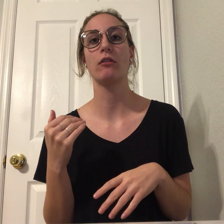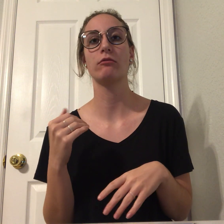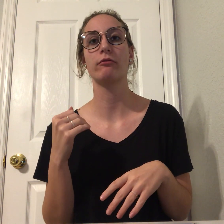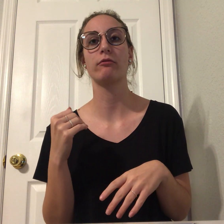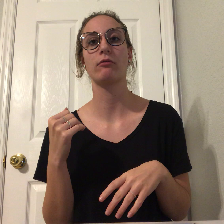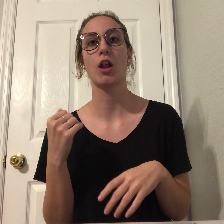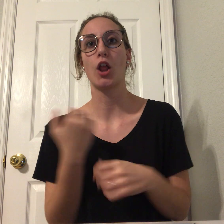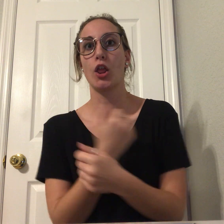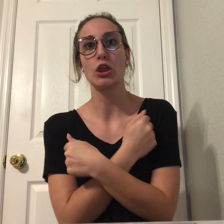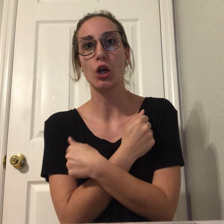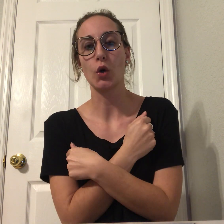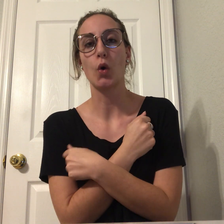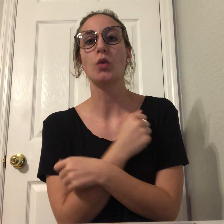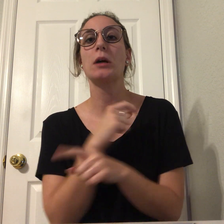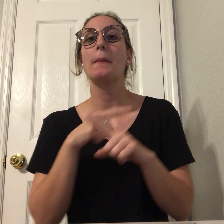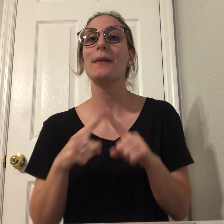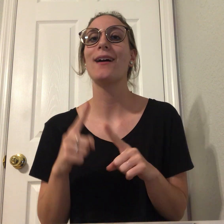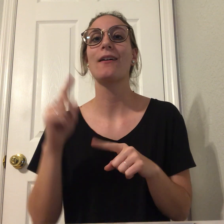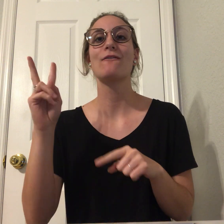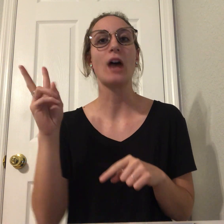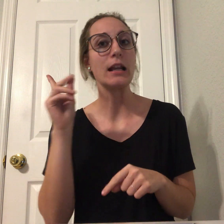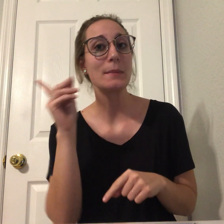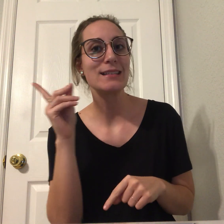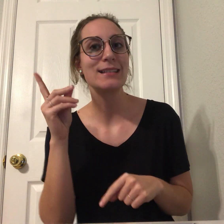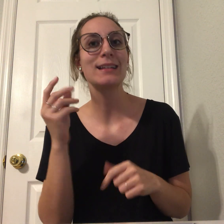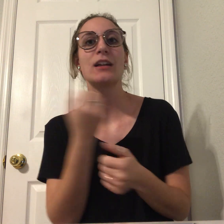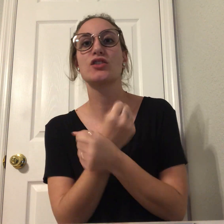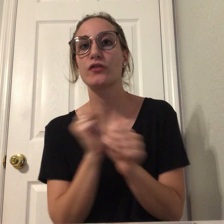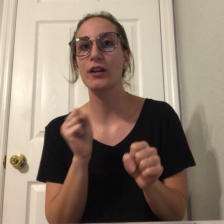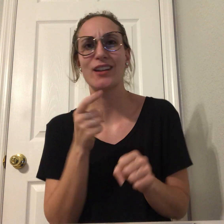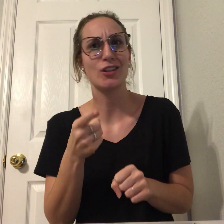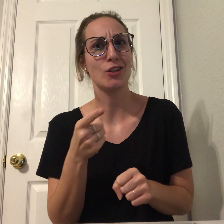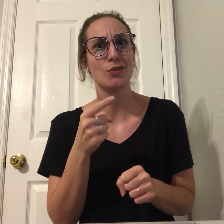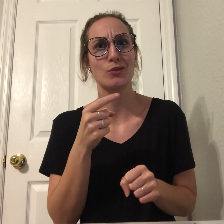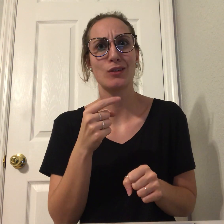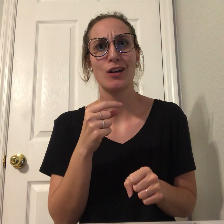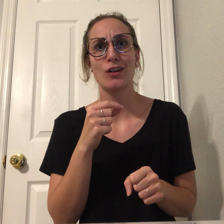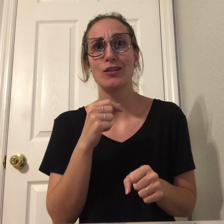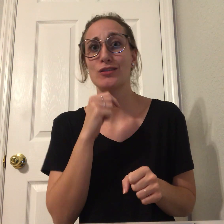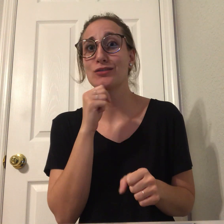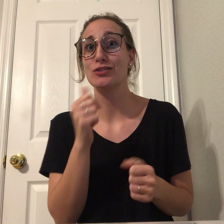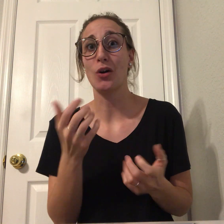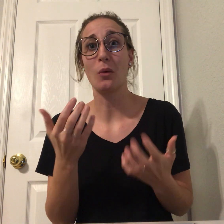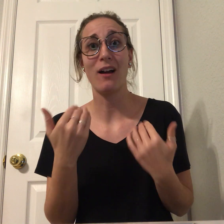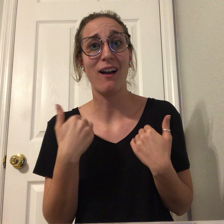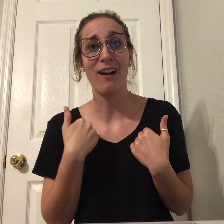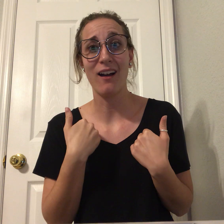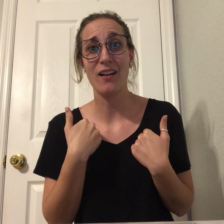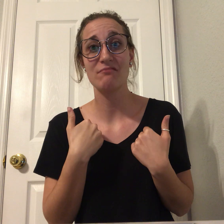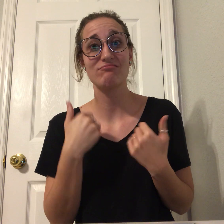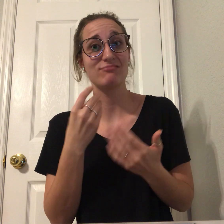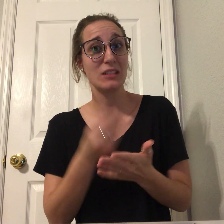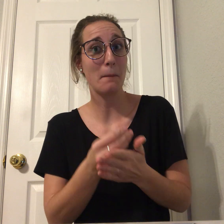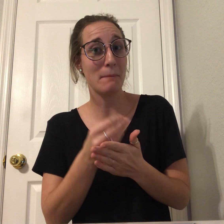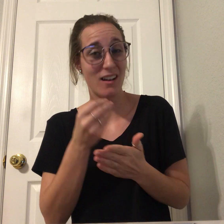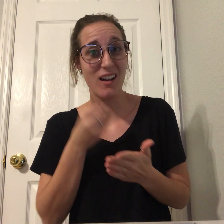free. You don't have to buy the vitamin D when you go out into the sunlight. It's free.